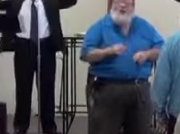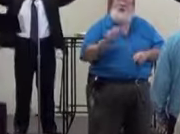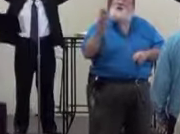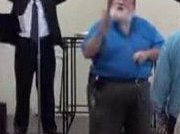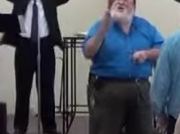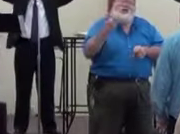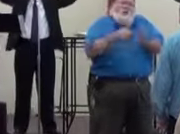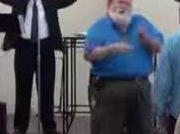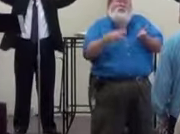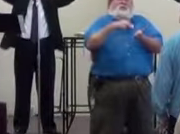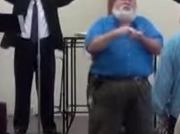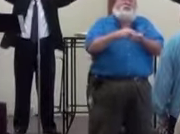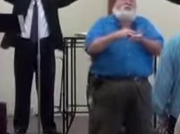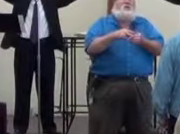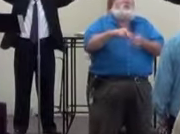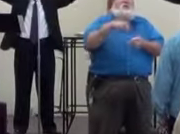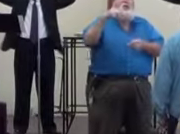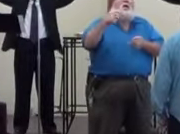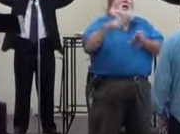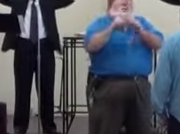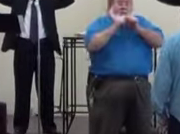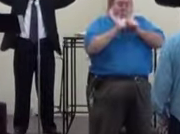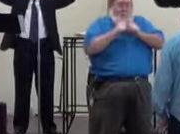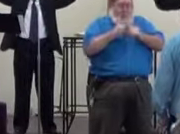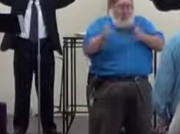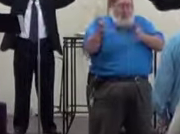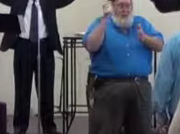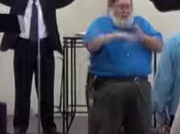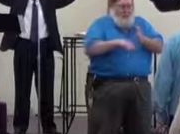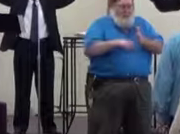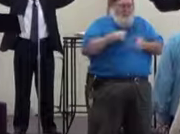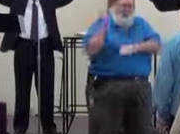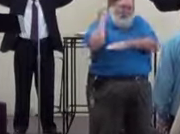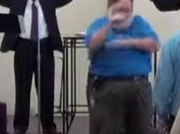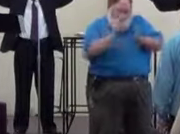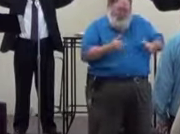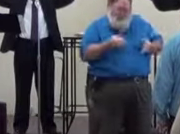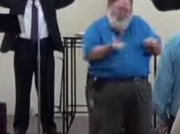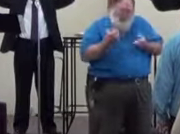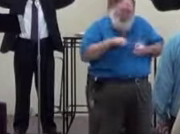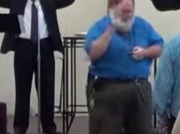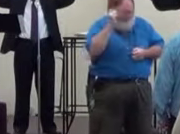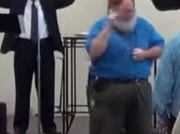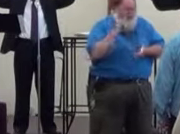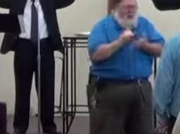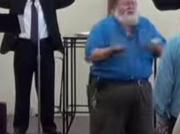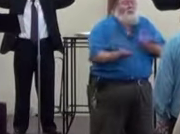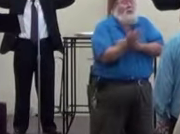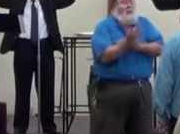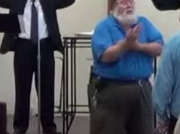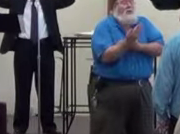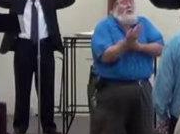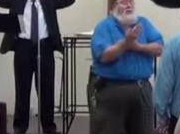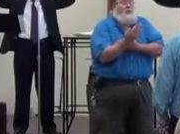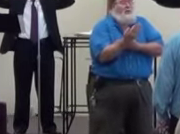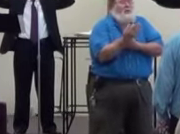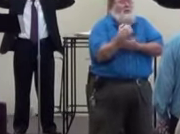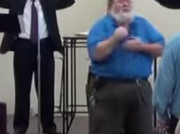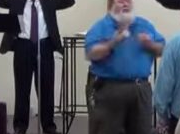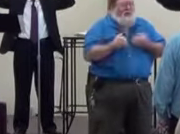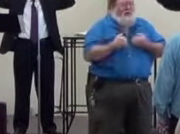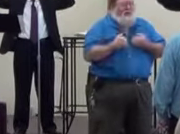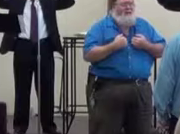price. We're overcomers. I want us to grab a hold of that this morning. I'm going to have